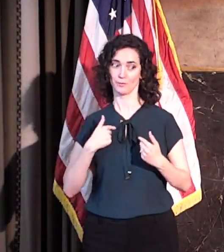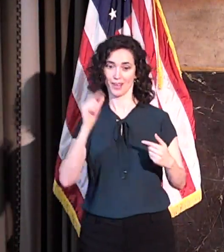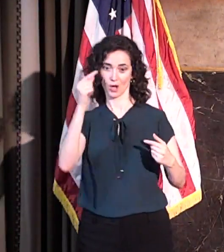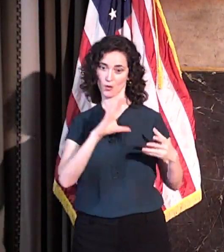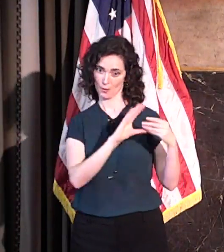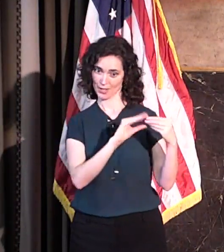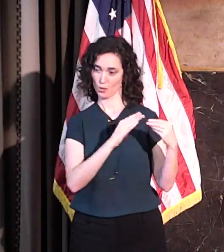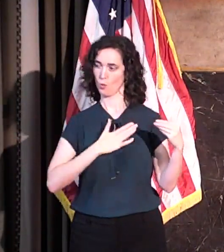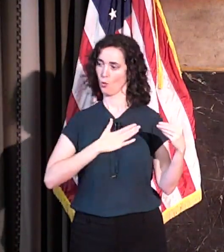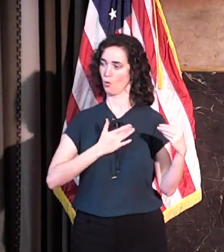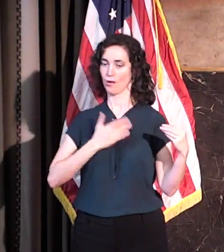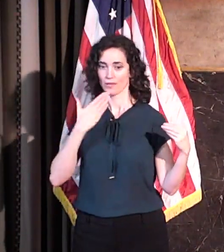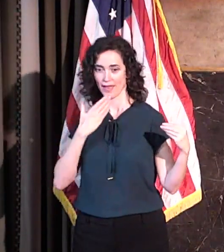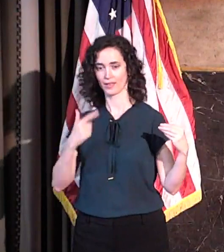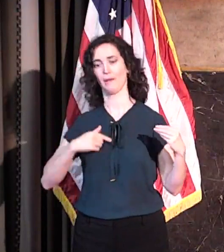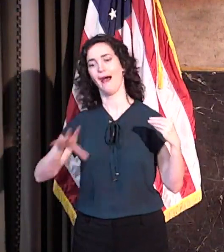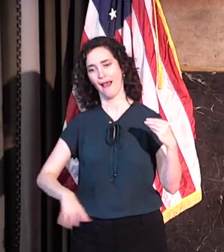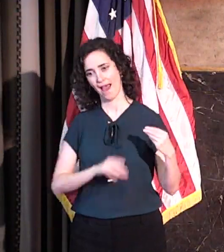done.